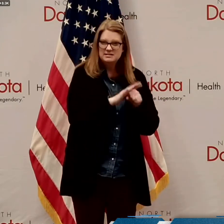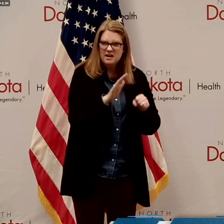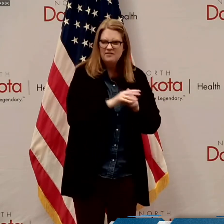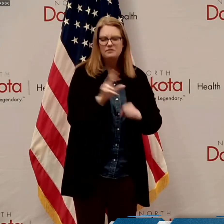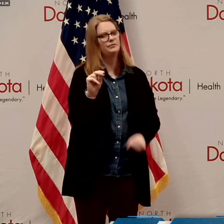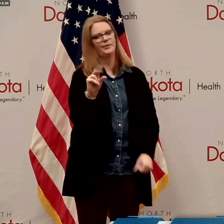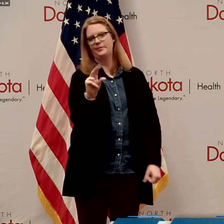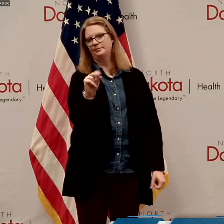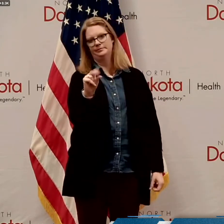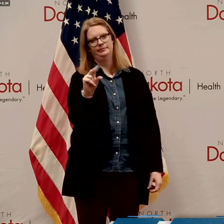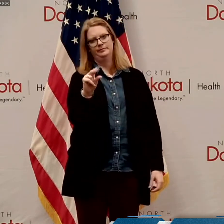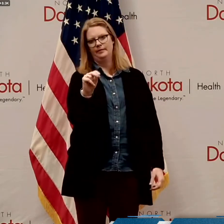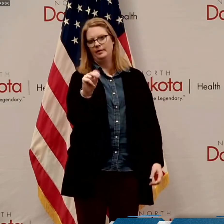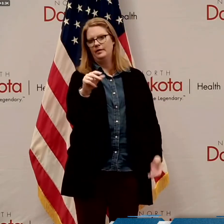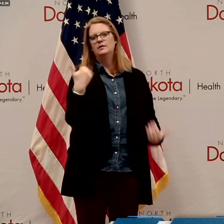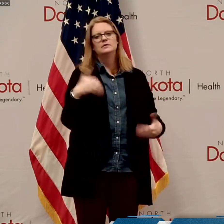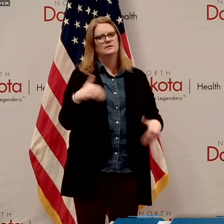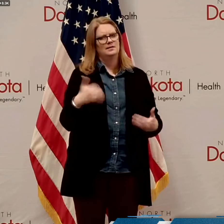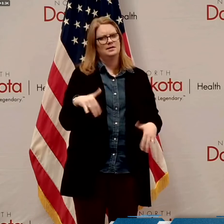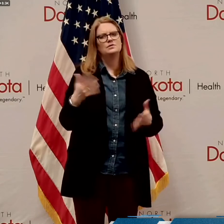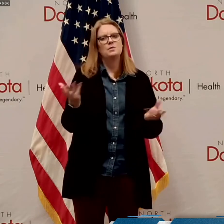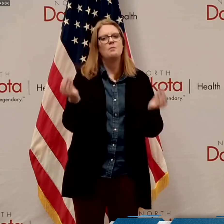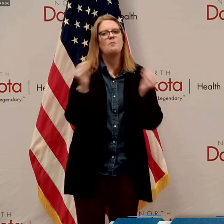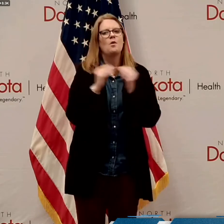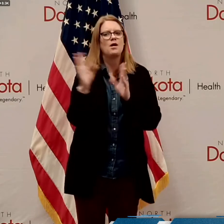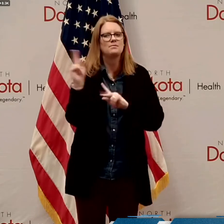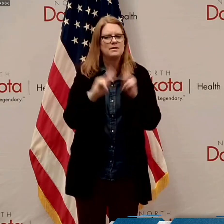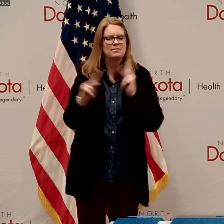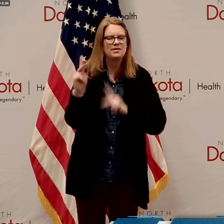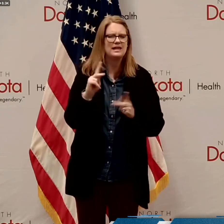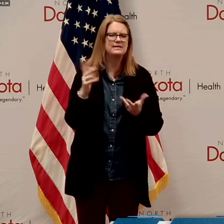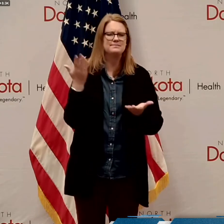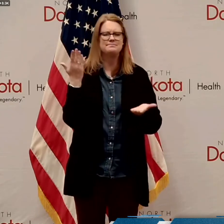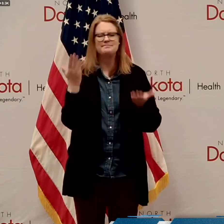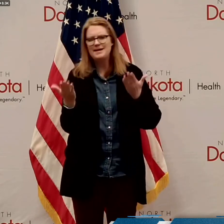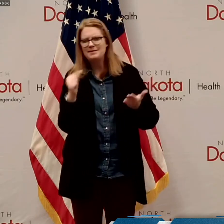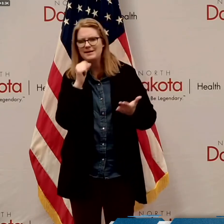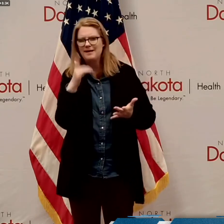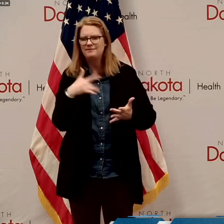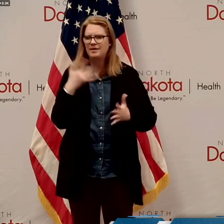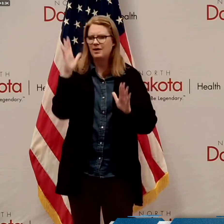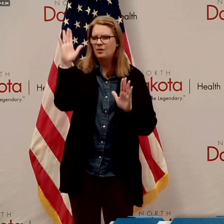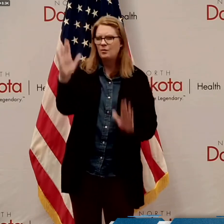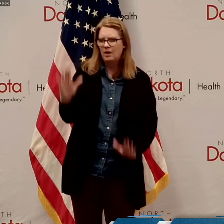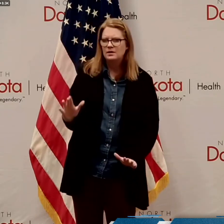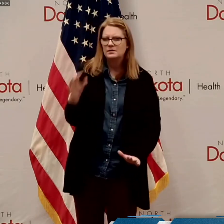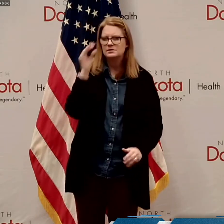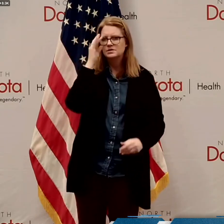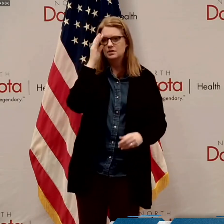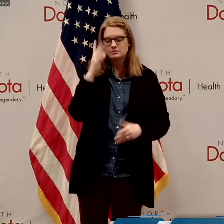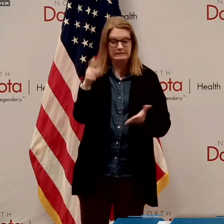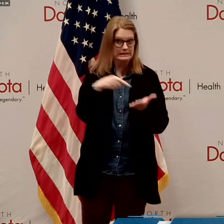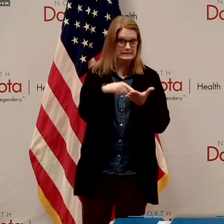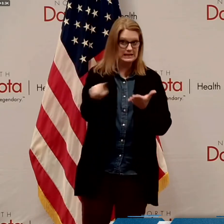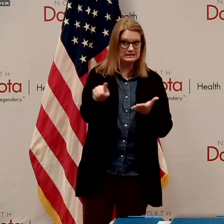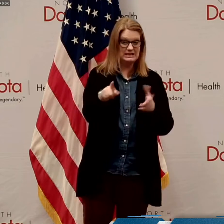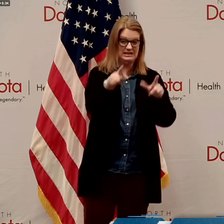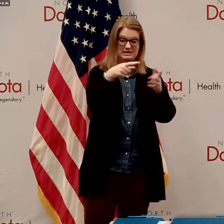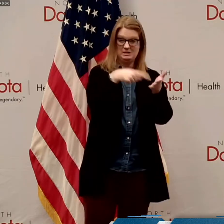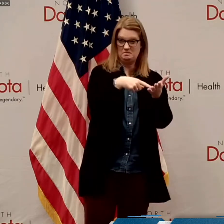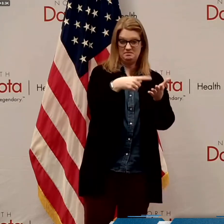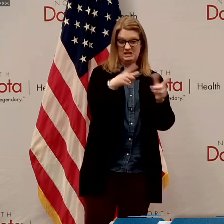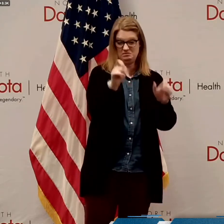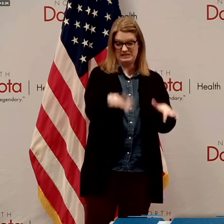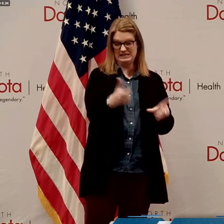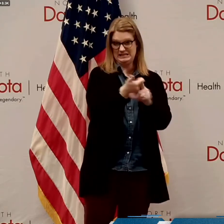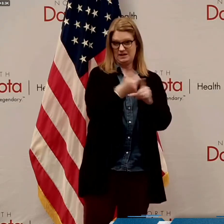people out there than that are not, perhaps not feeling well. So again, all testing is paid for. It should be no cost